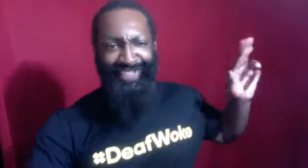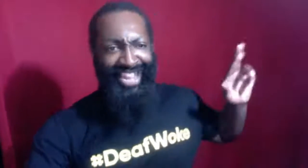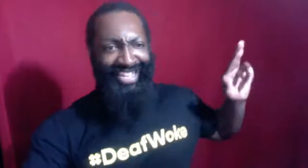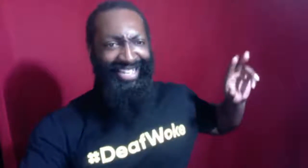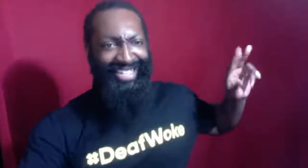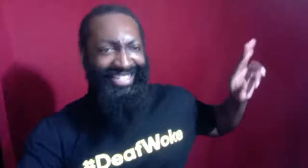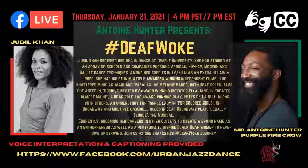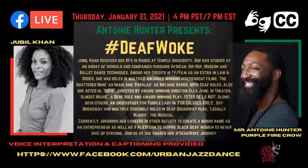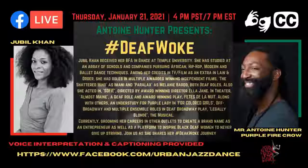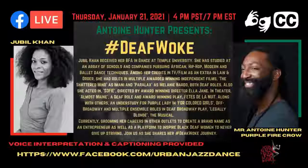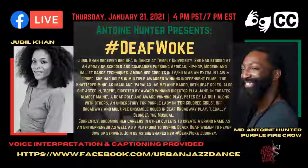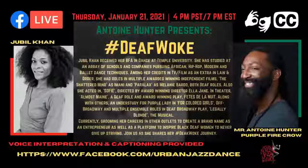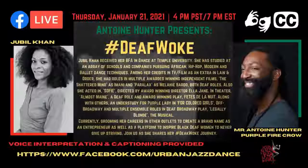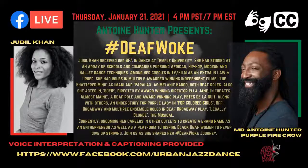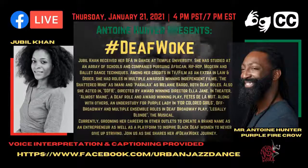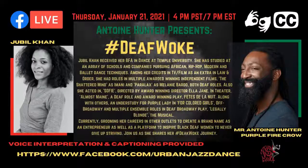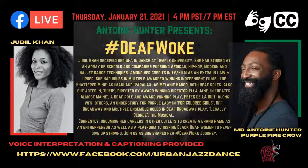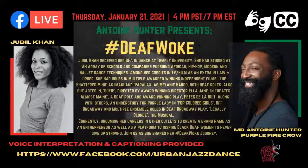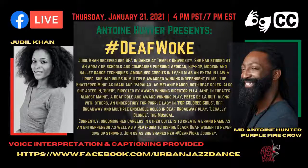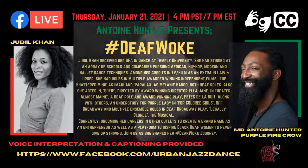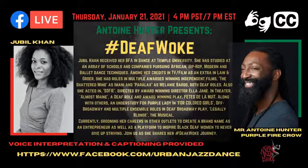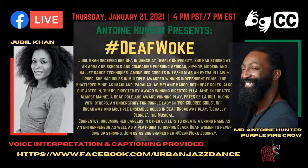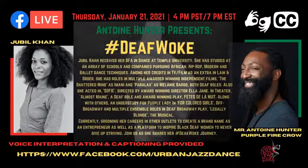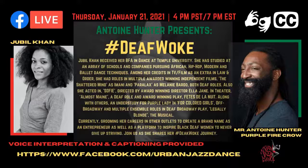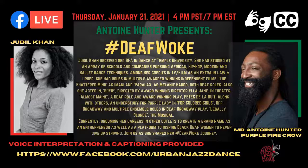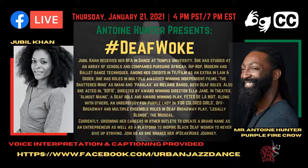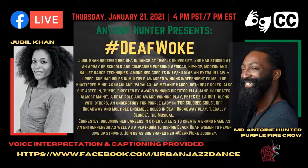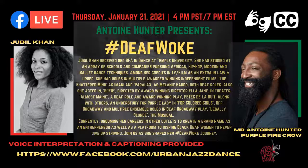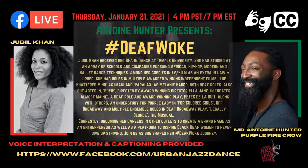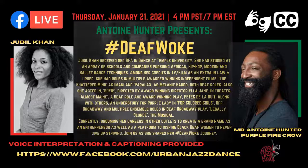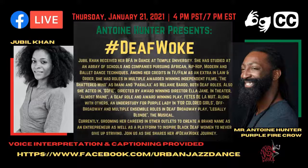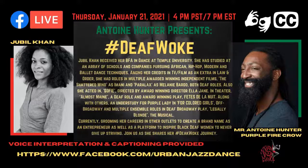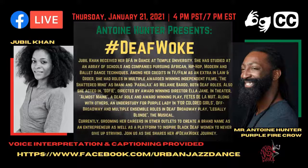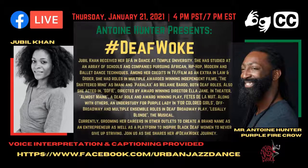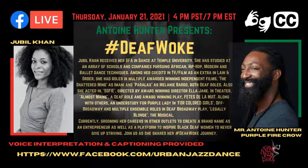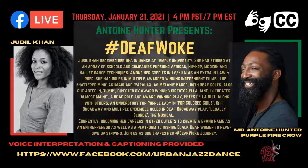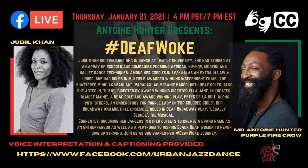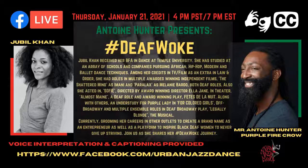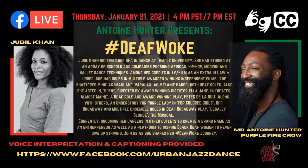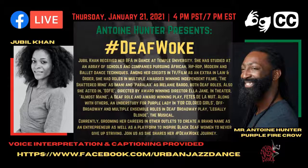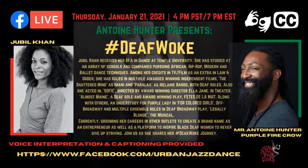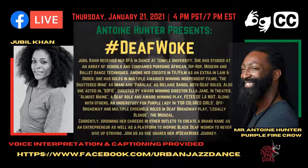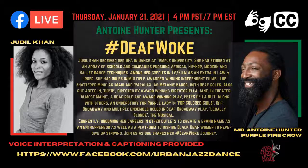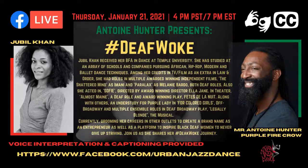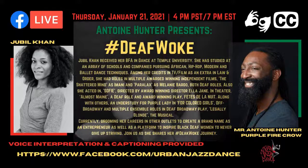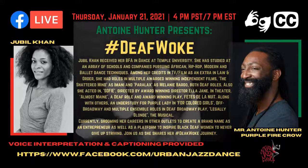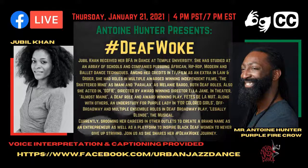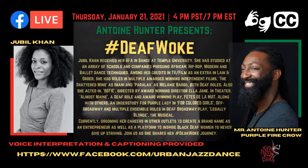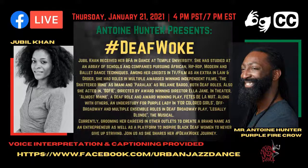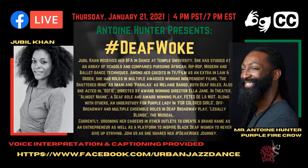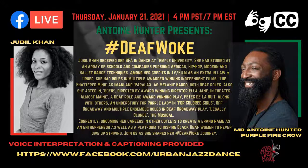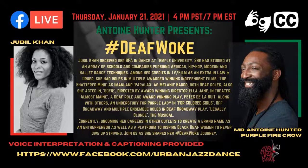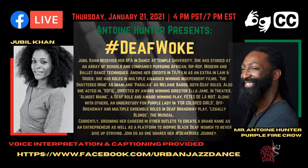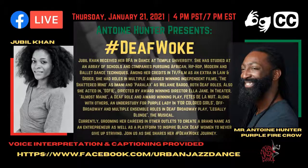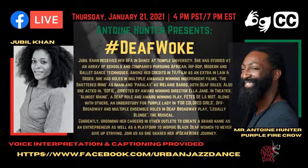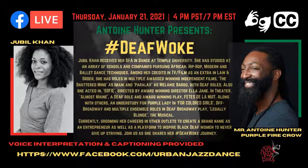Let's go ahead and bring in that music.